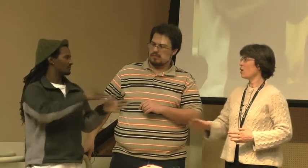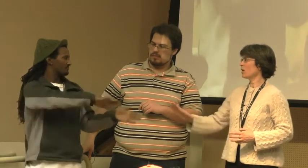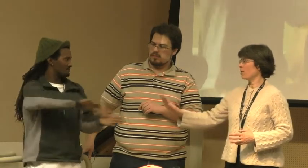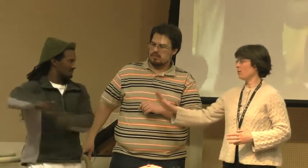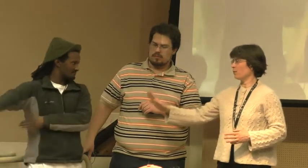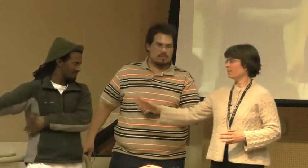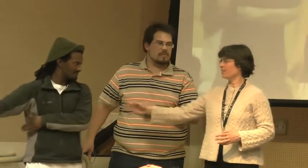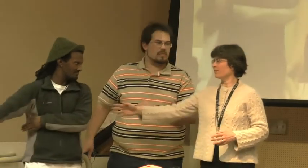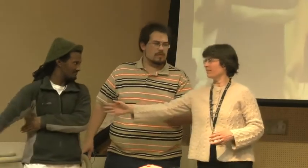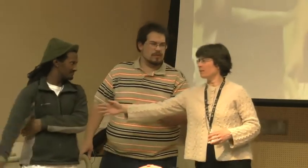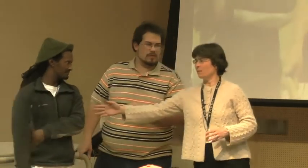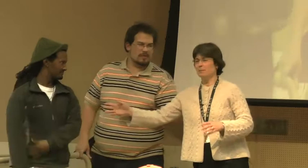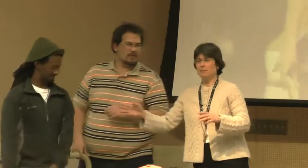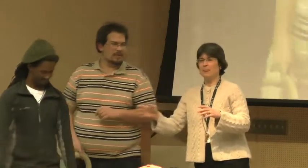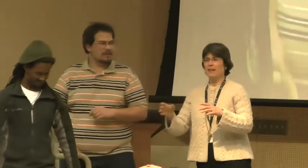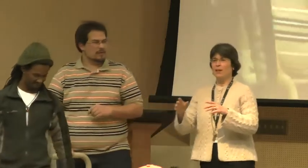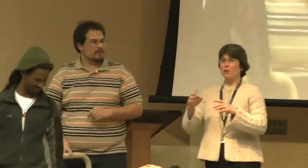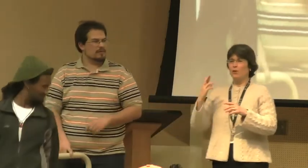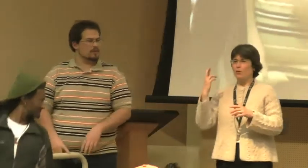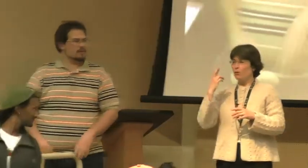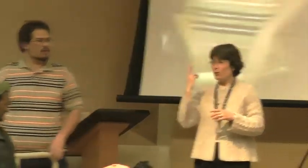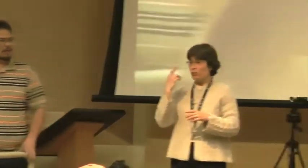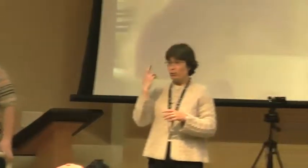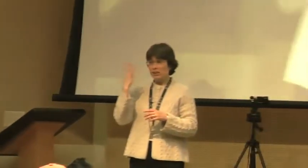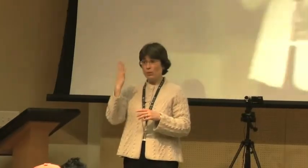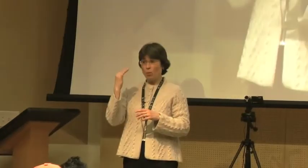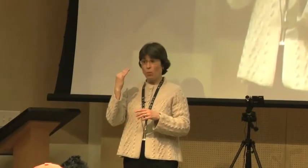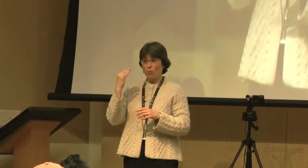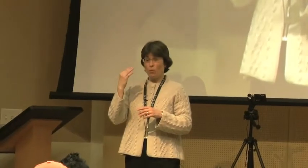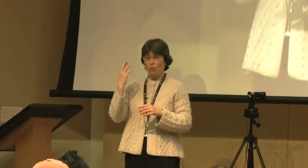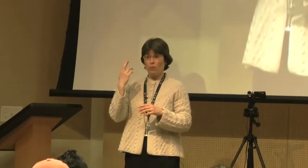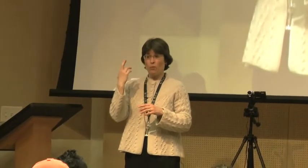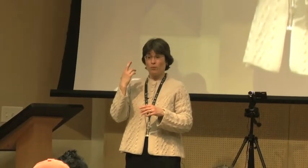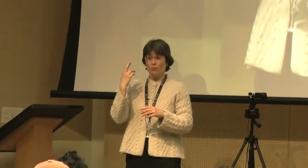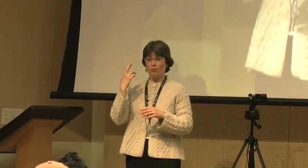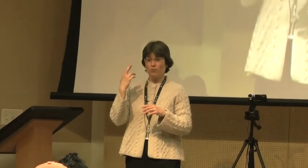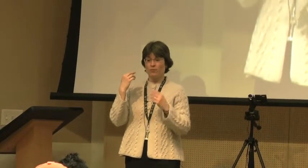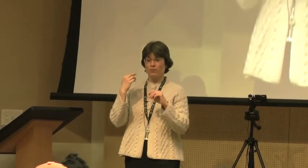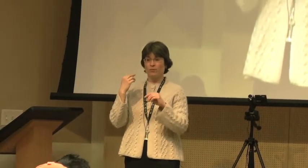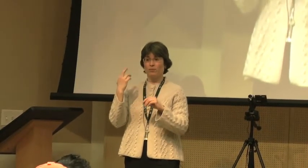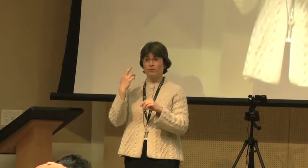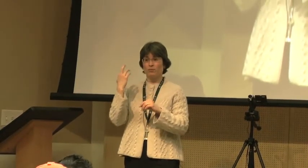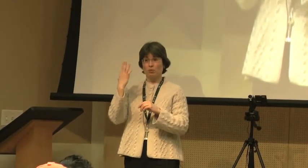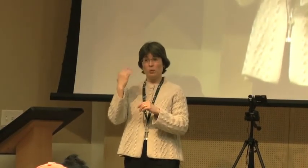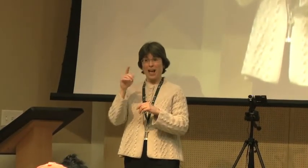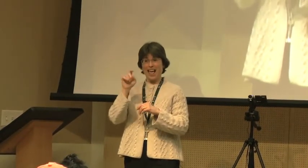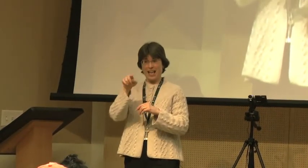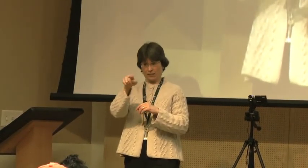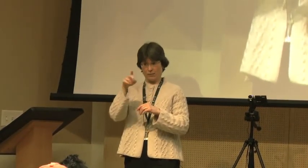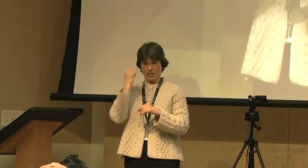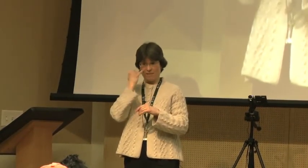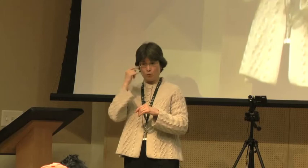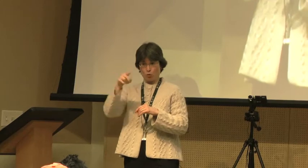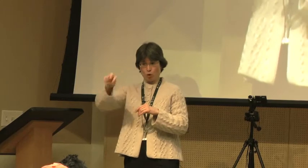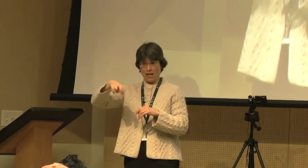101 level, that would be great. Thank you for that. why I had to be